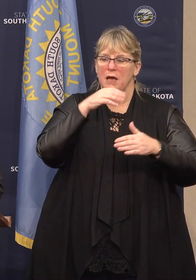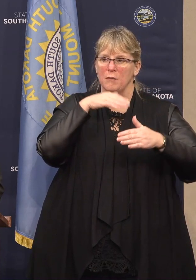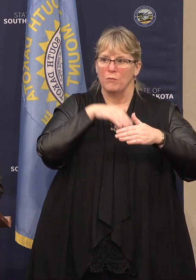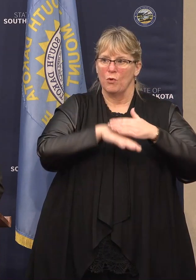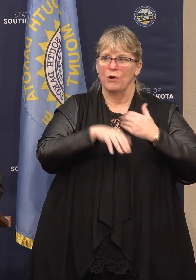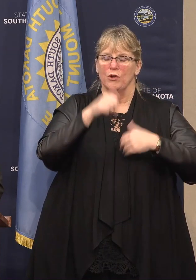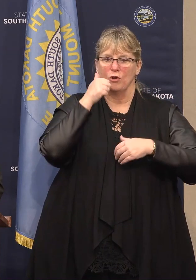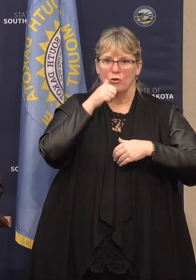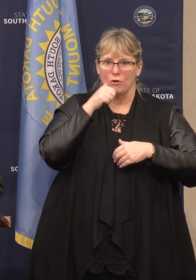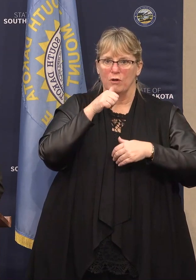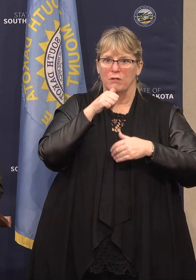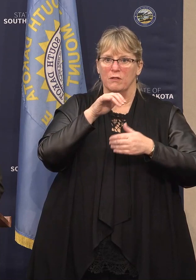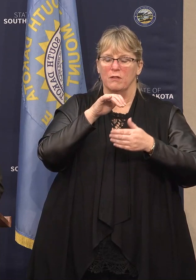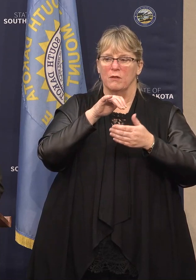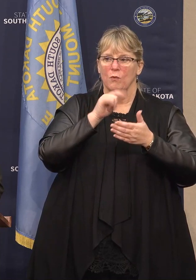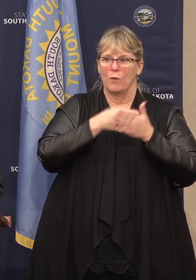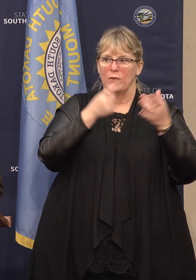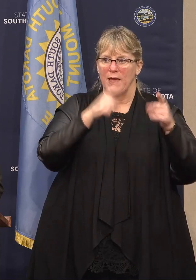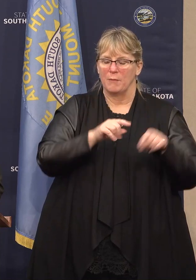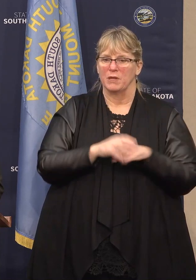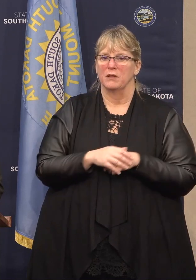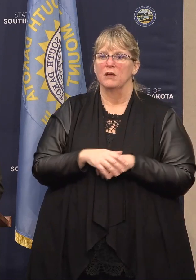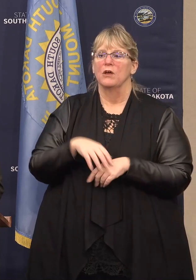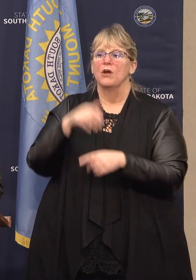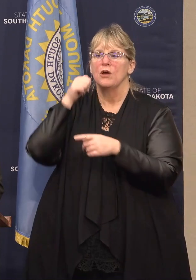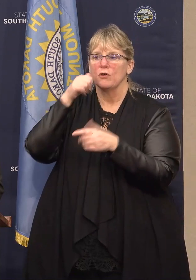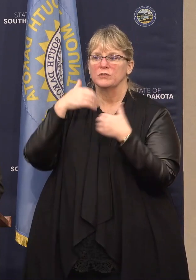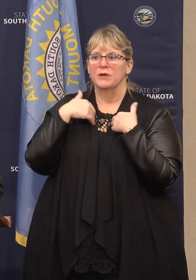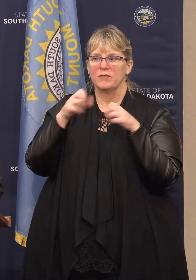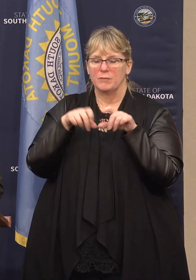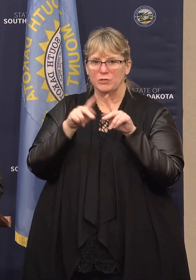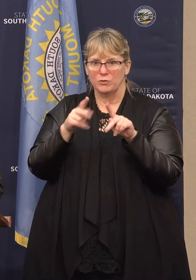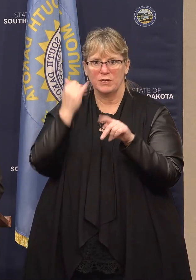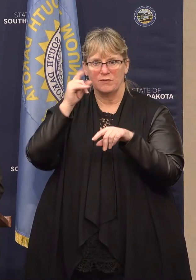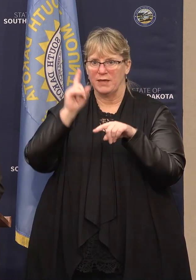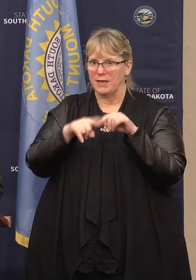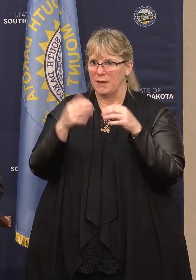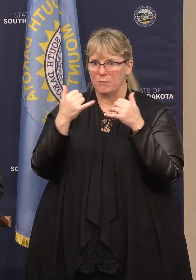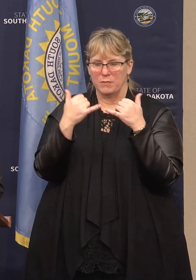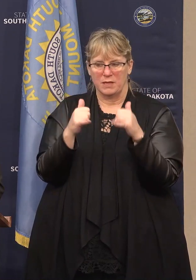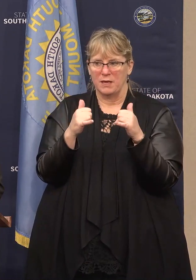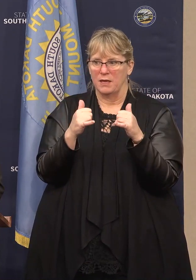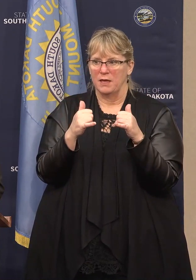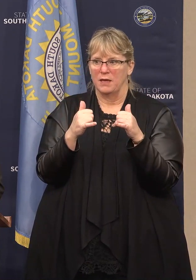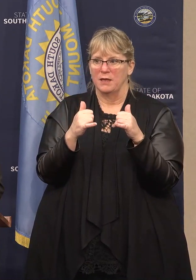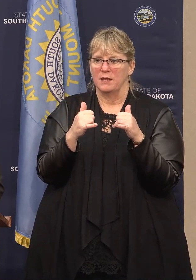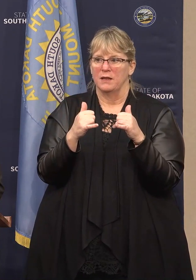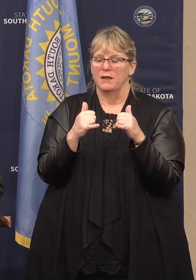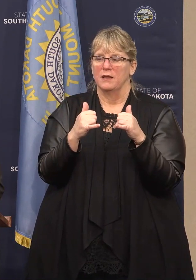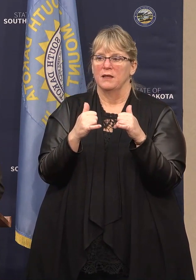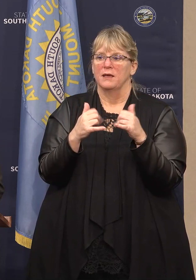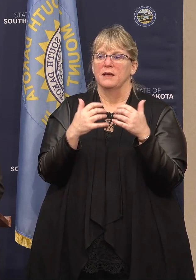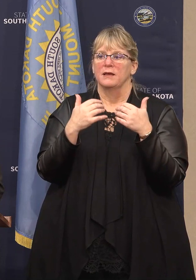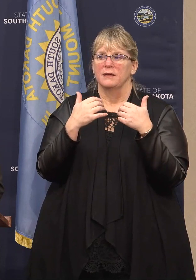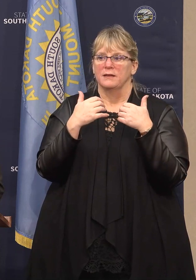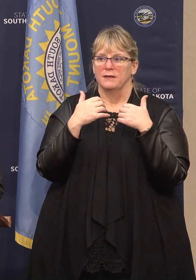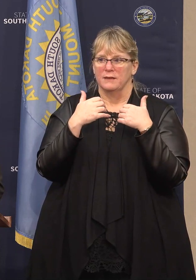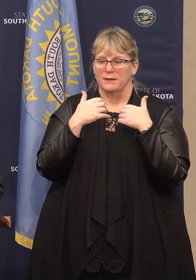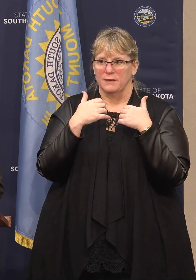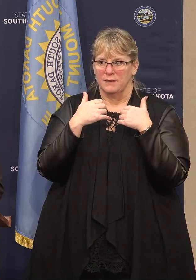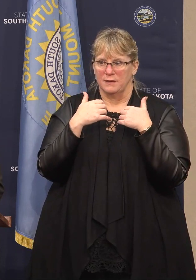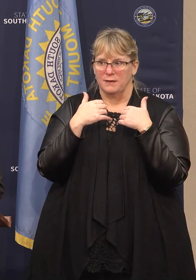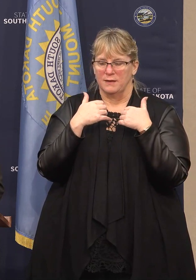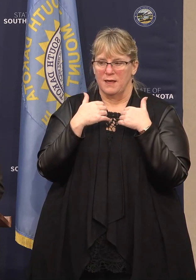this bill will become law? Girls will have the opportunity, if they're not allowed to play, to have litigation